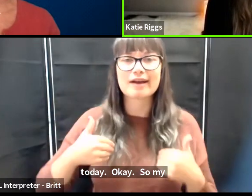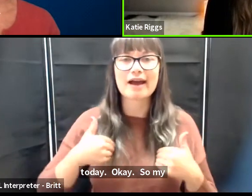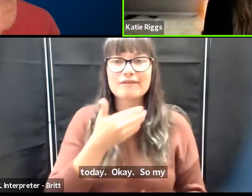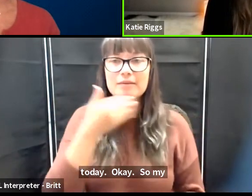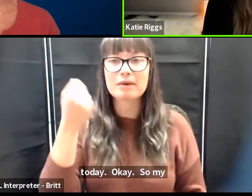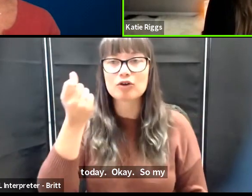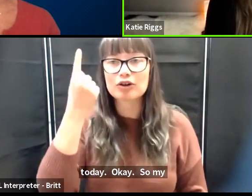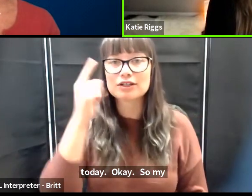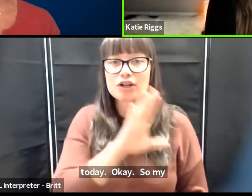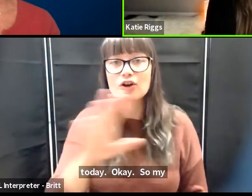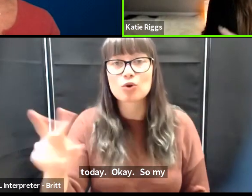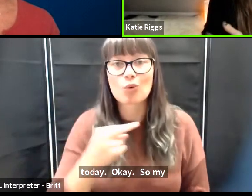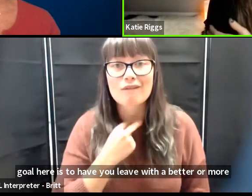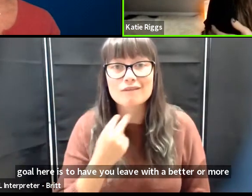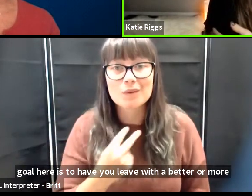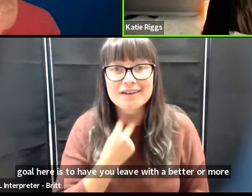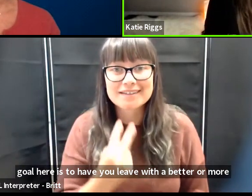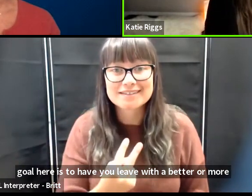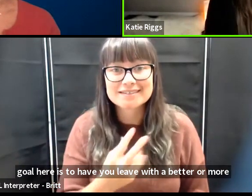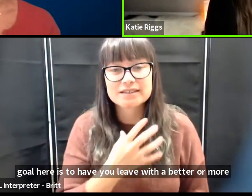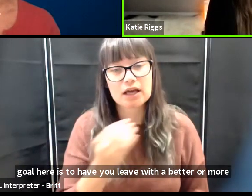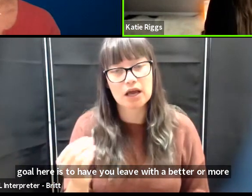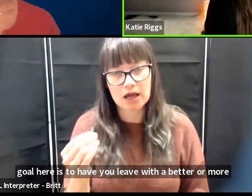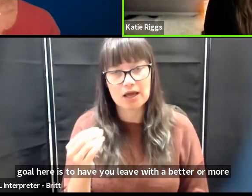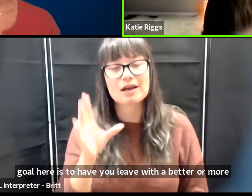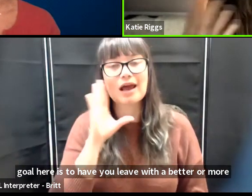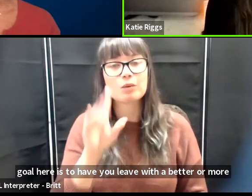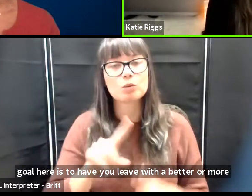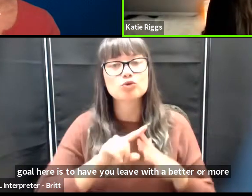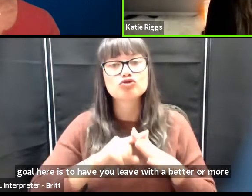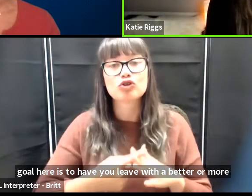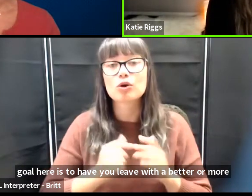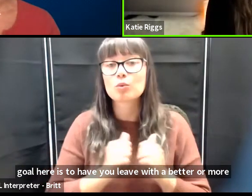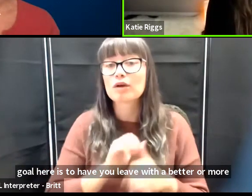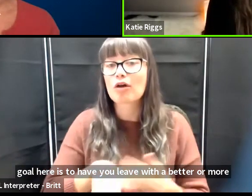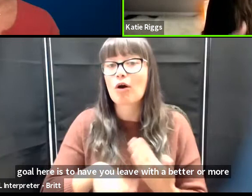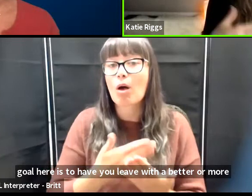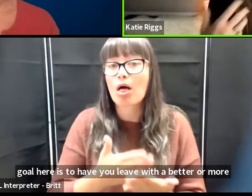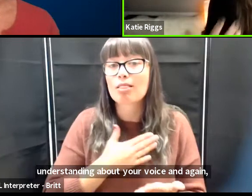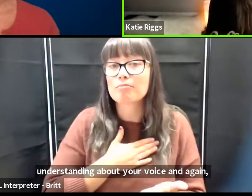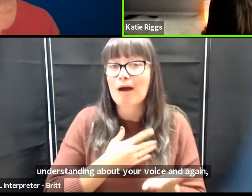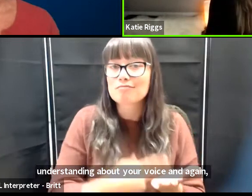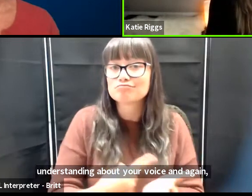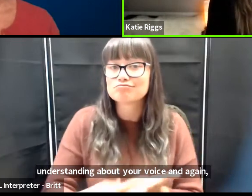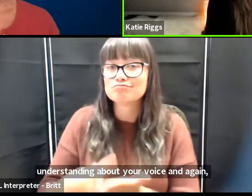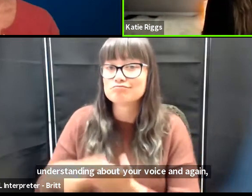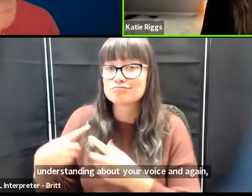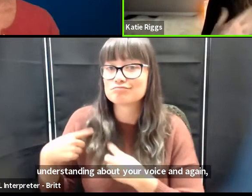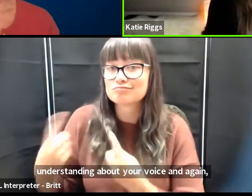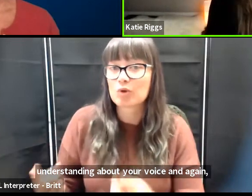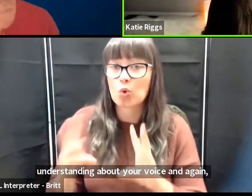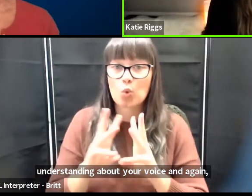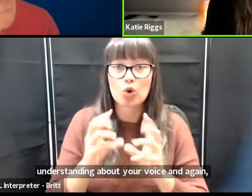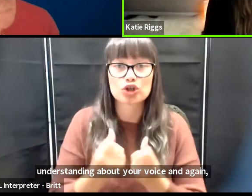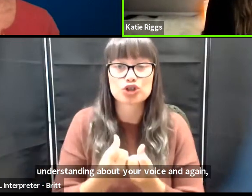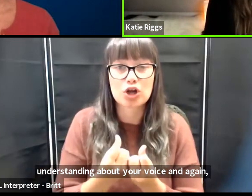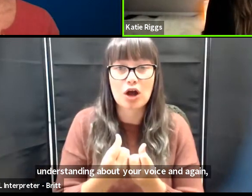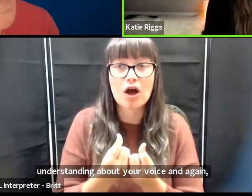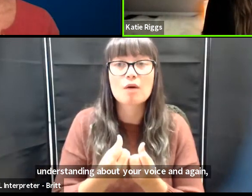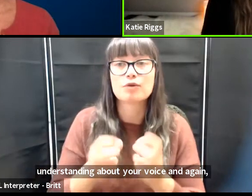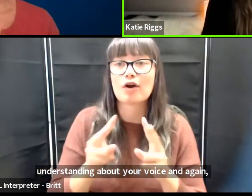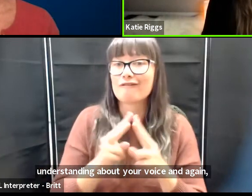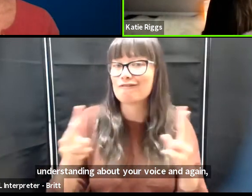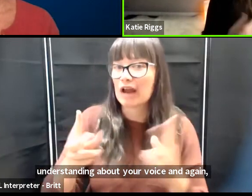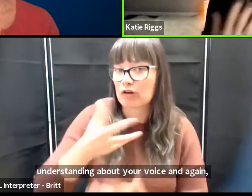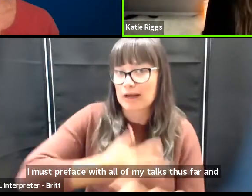your voice. And again, I must preface this with all of my talks thus far and workshops are very much